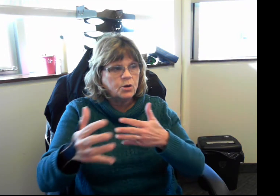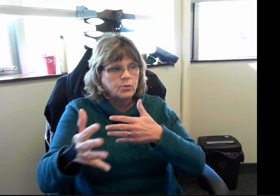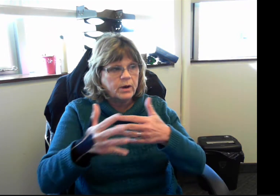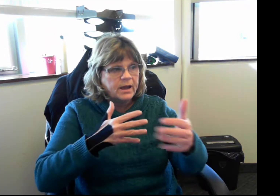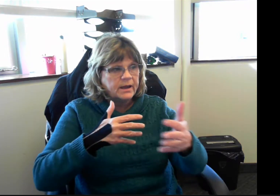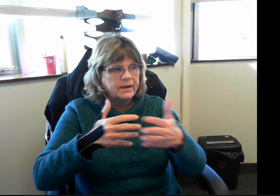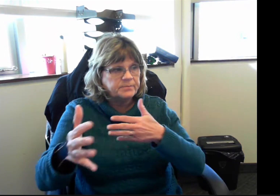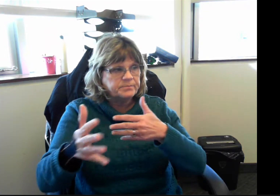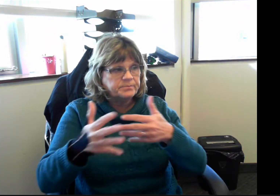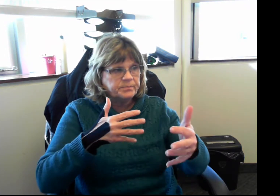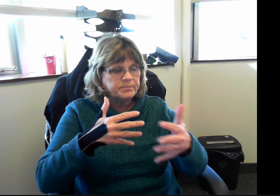gray.